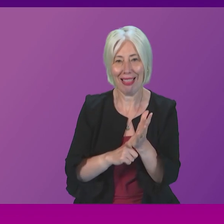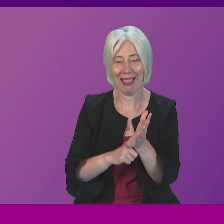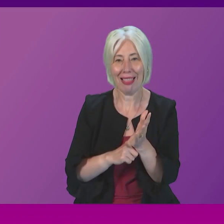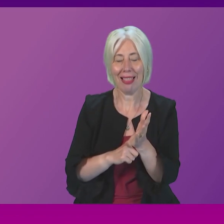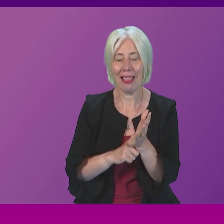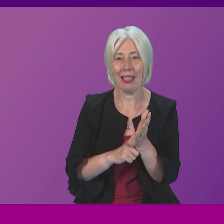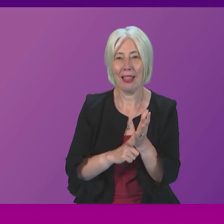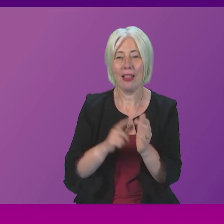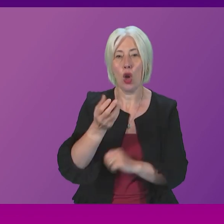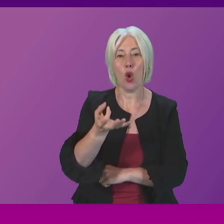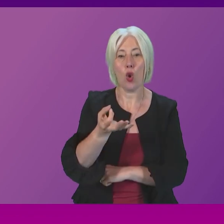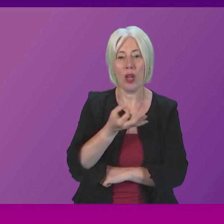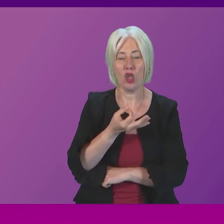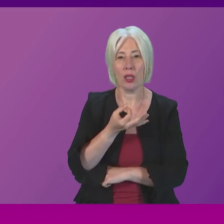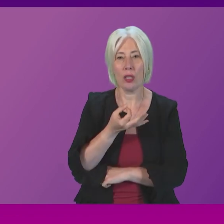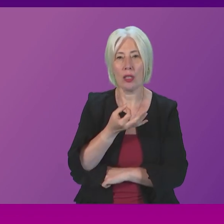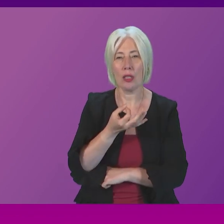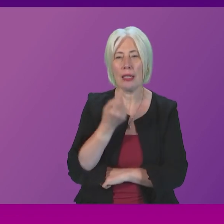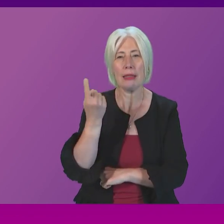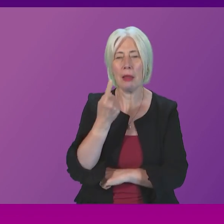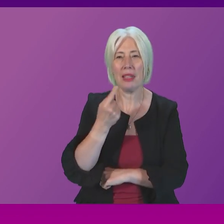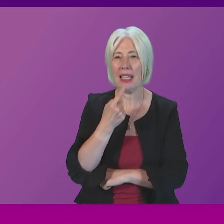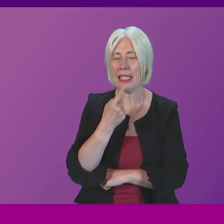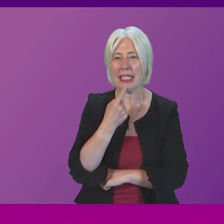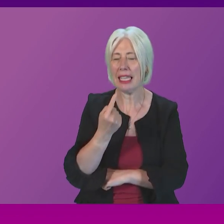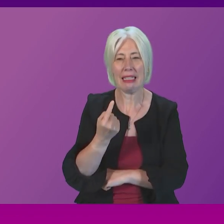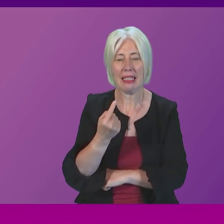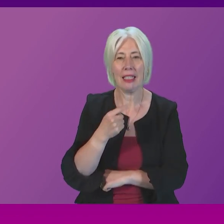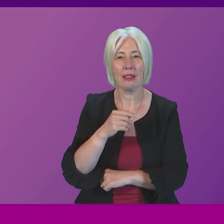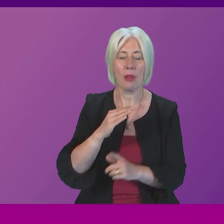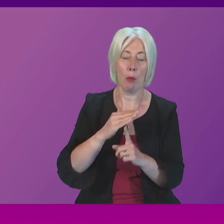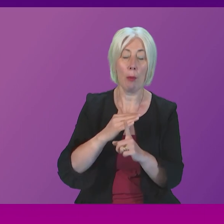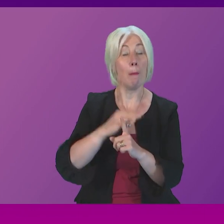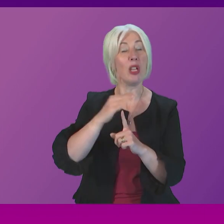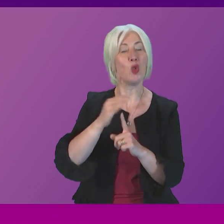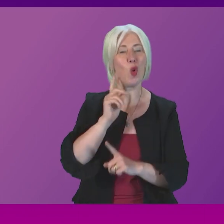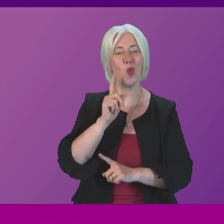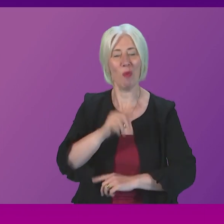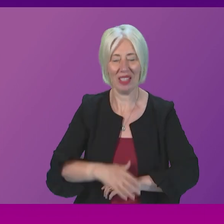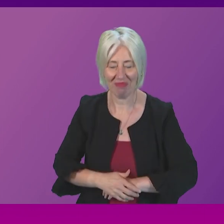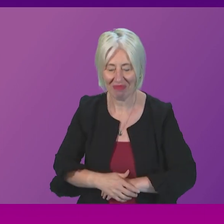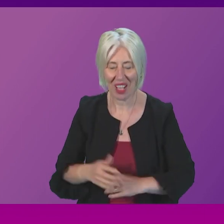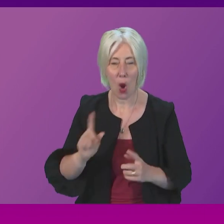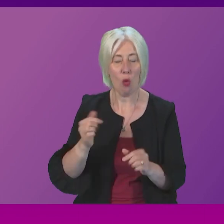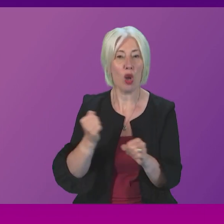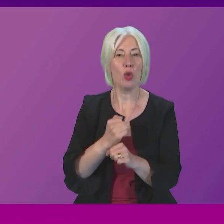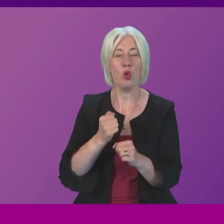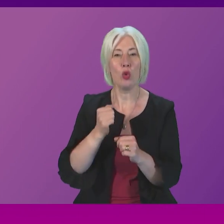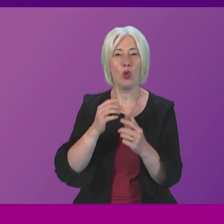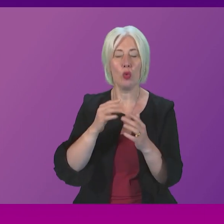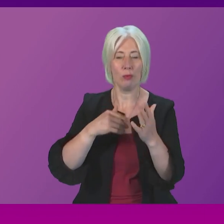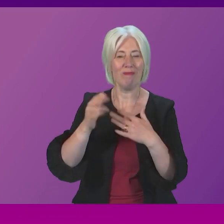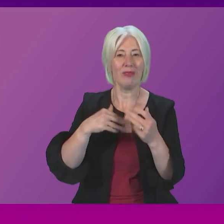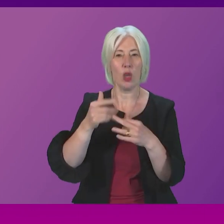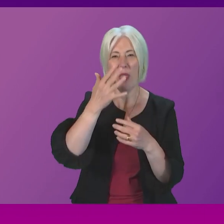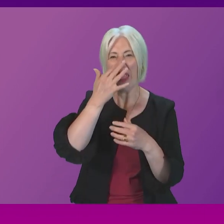from, well, someone who describes themselves as a mature woman. What can we do to tackle ageism